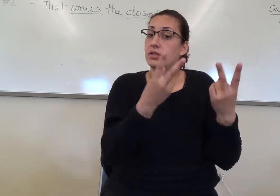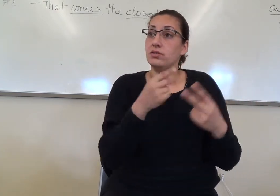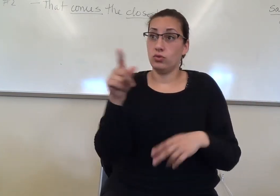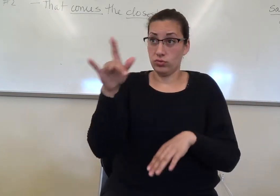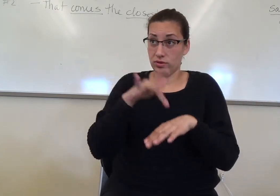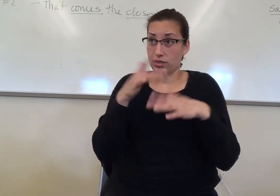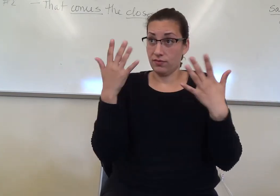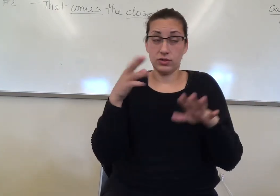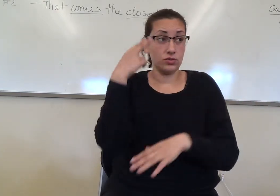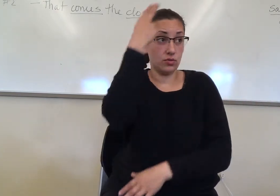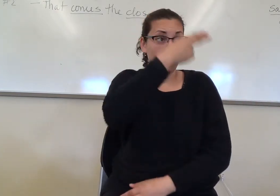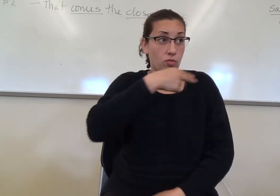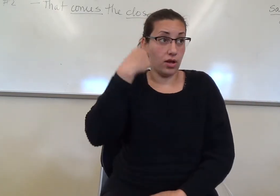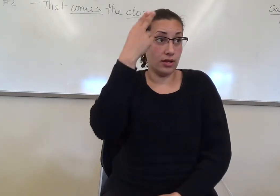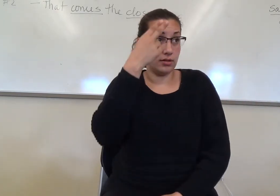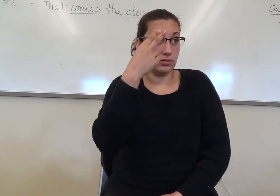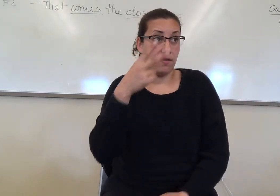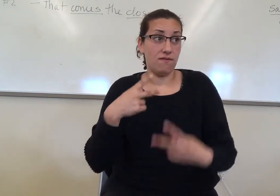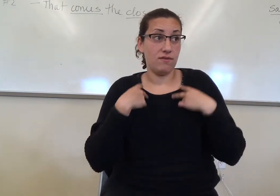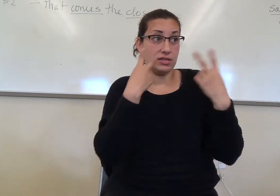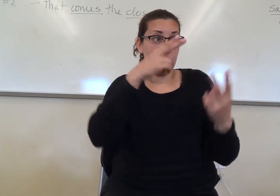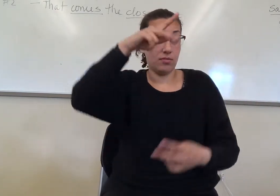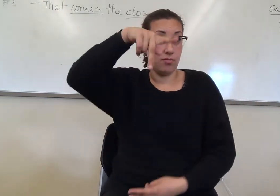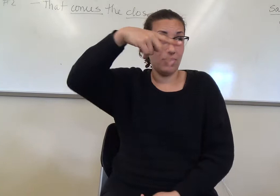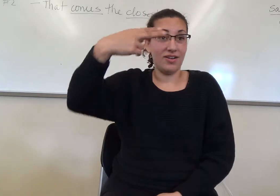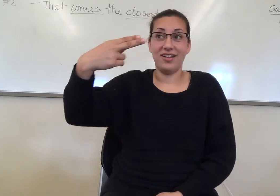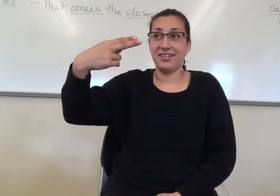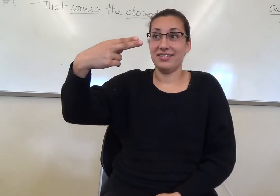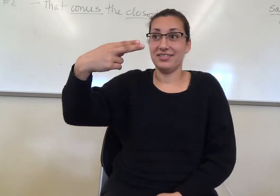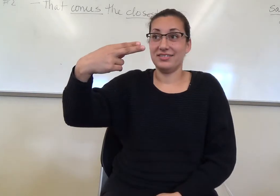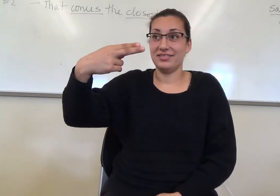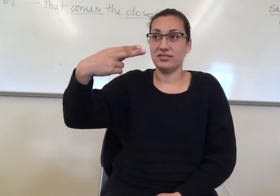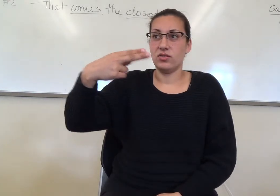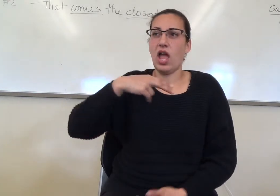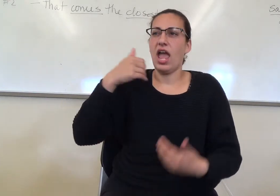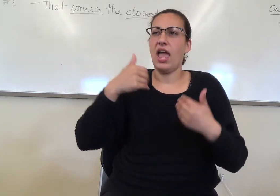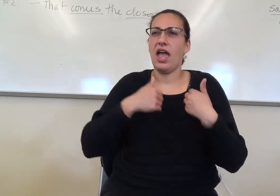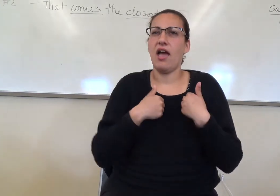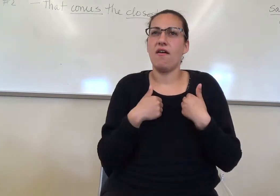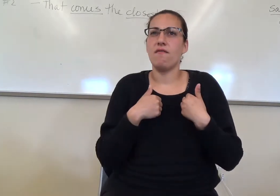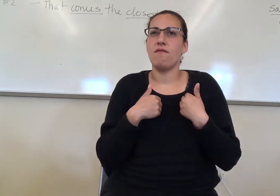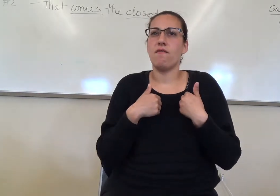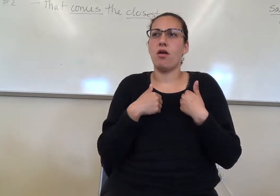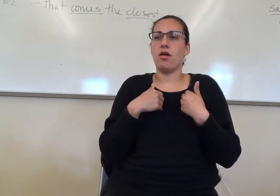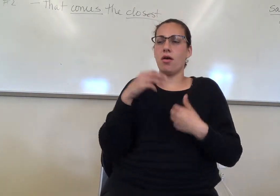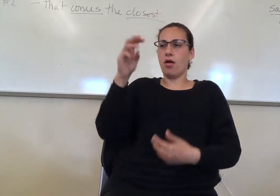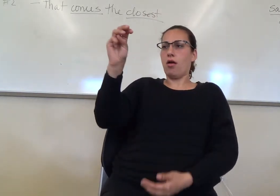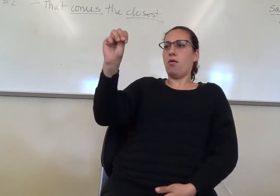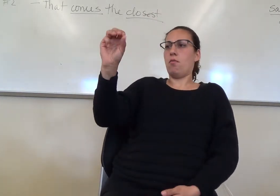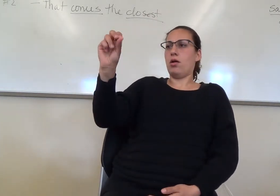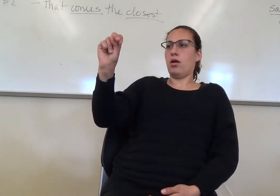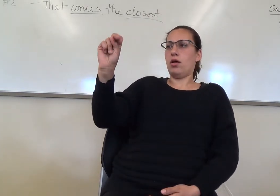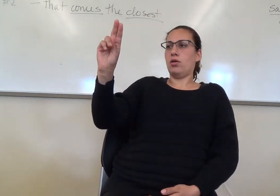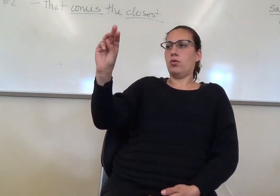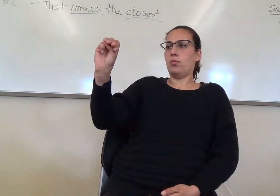there to Pearl Harbor? There's a monument. You can go out. You can walk out and go out to the ship, put flowers and